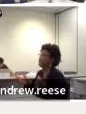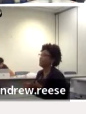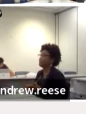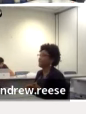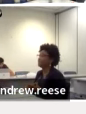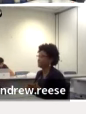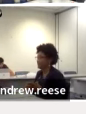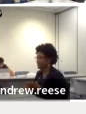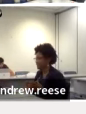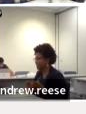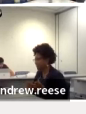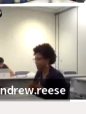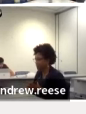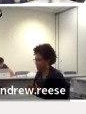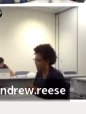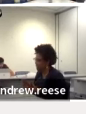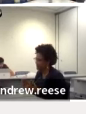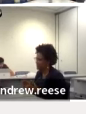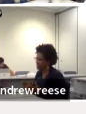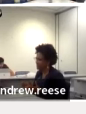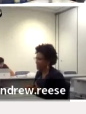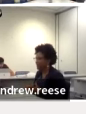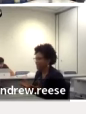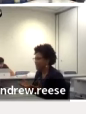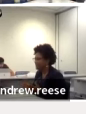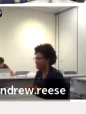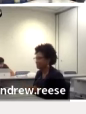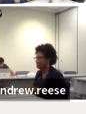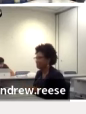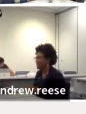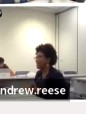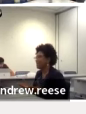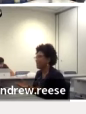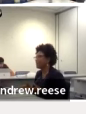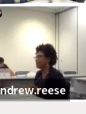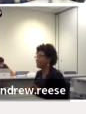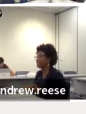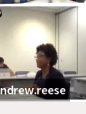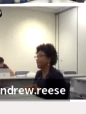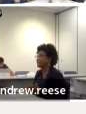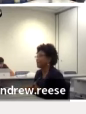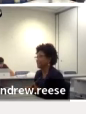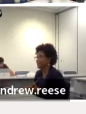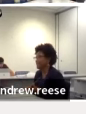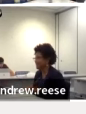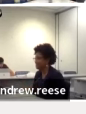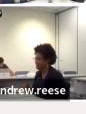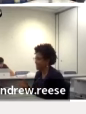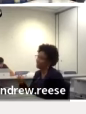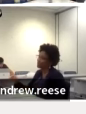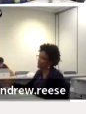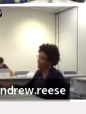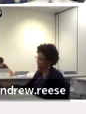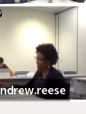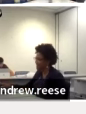through the evidence-based supported employment. That got a job paying $130,000 a year